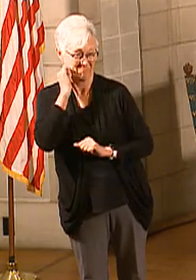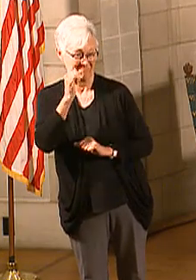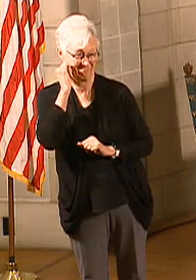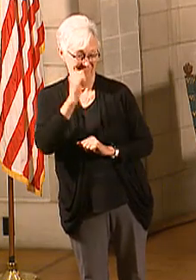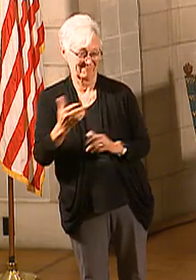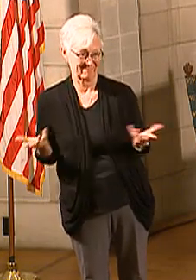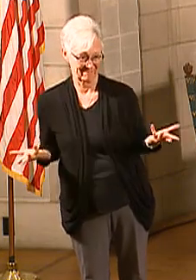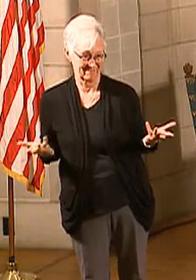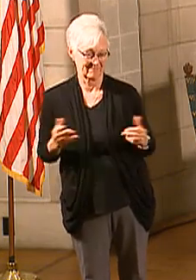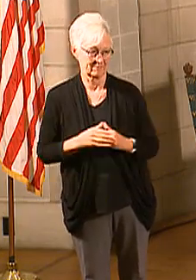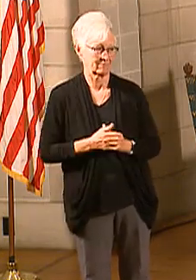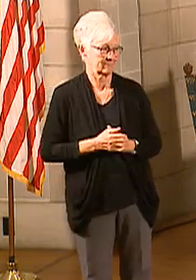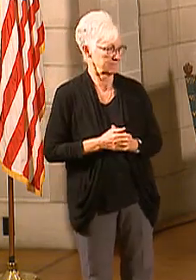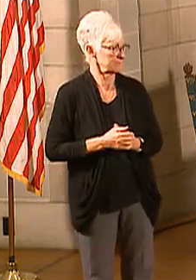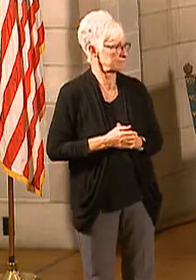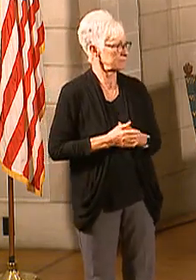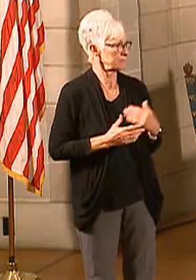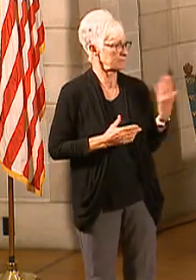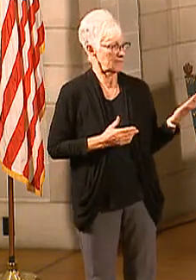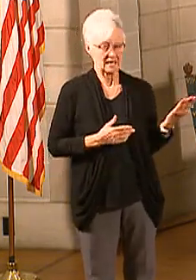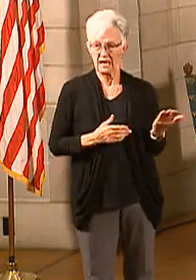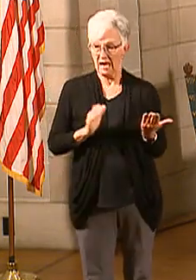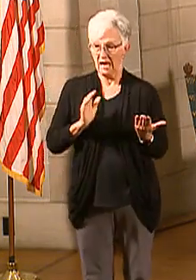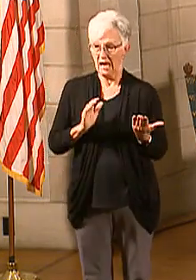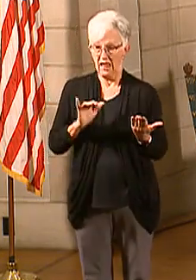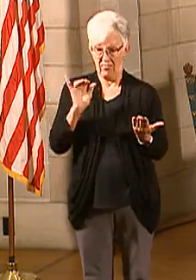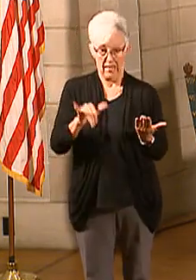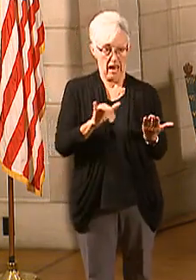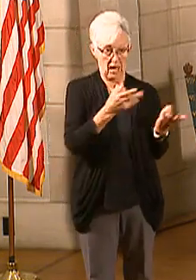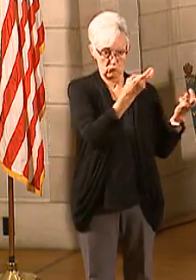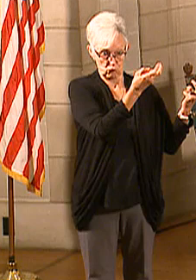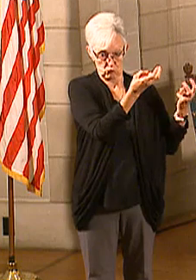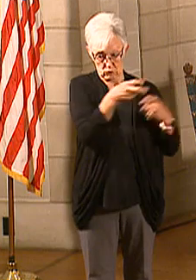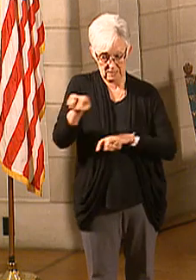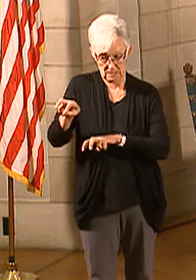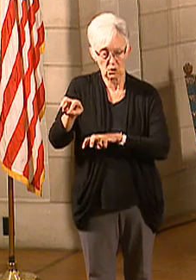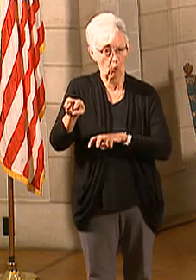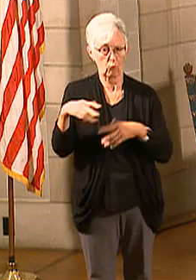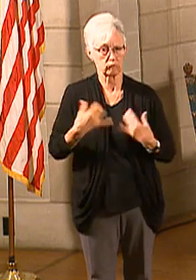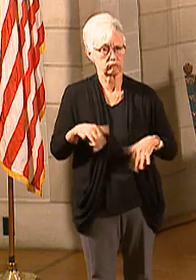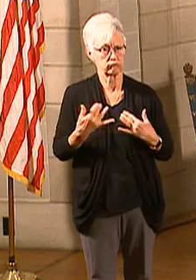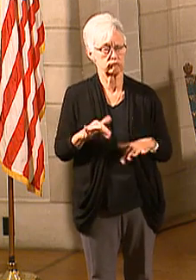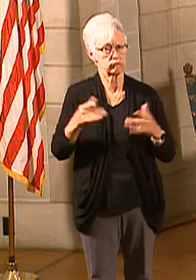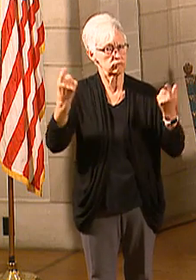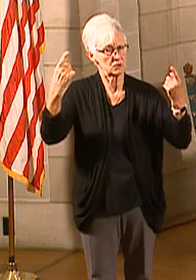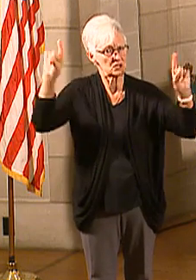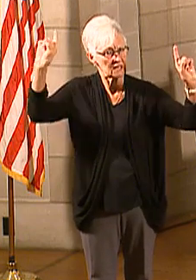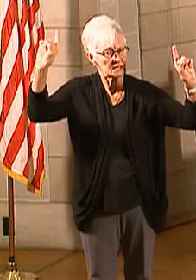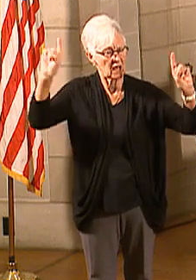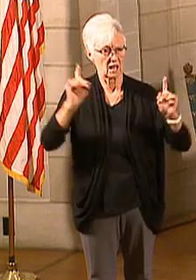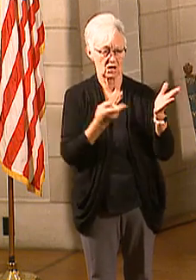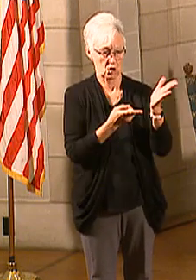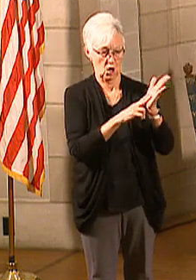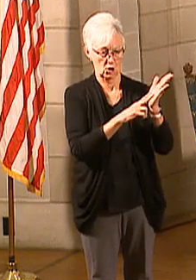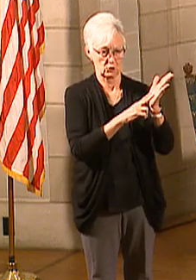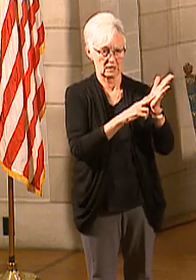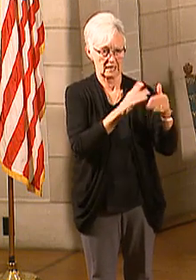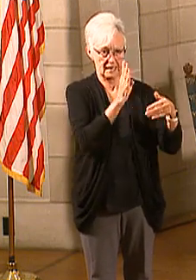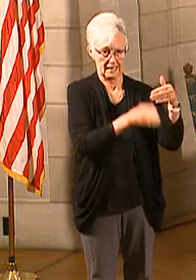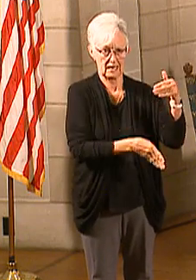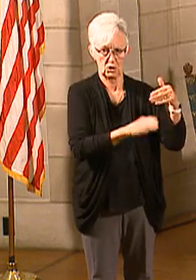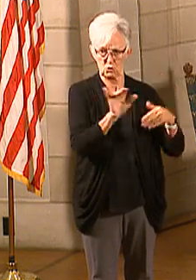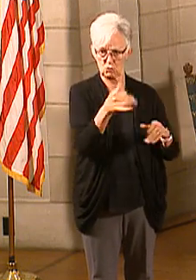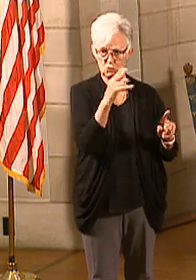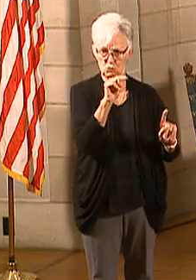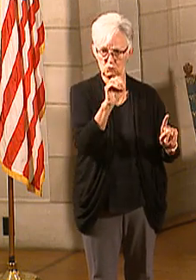transition actually was really successful. The contract actually ended on June 30th, and so we're still working out